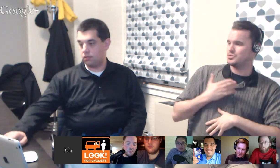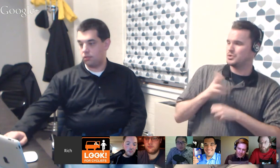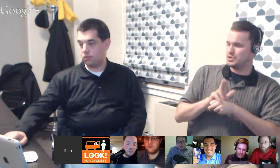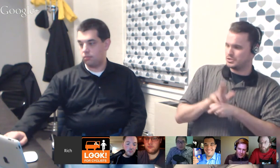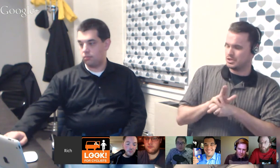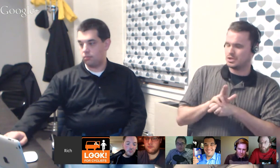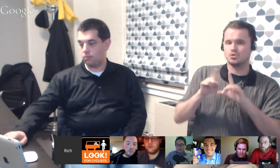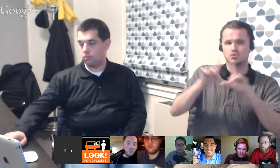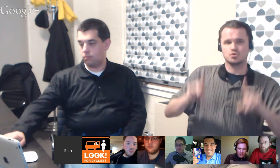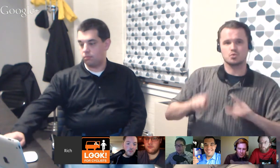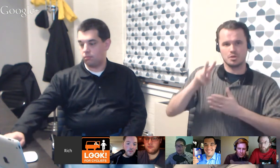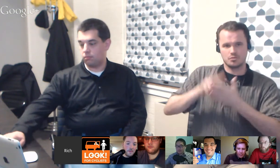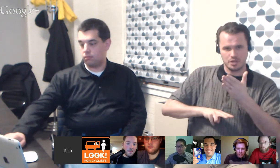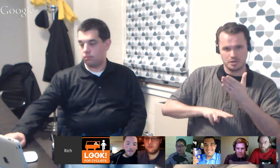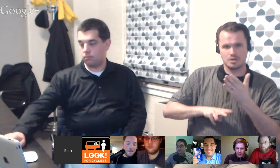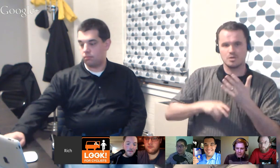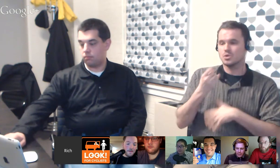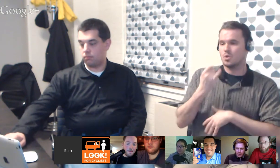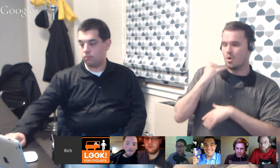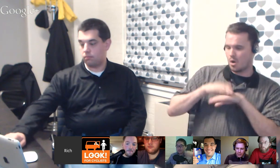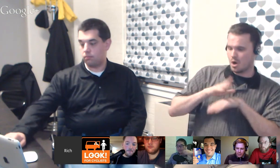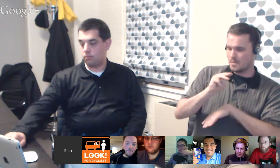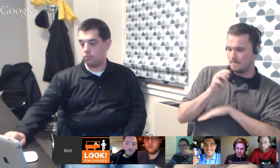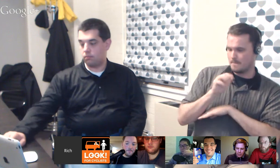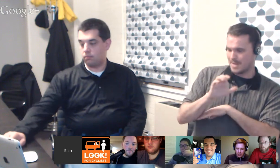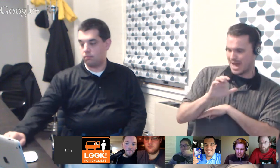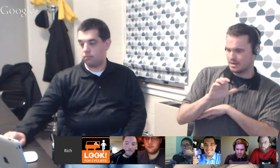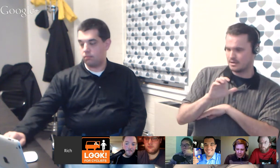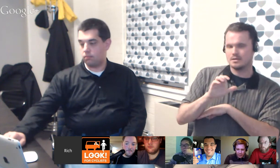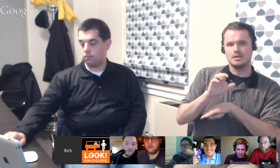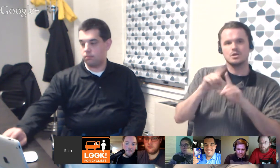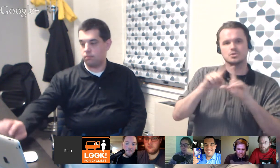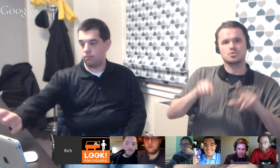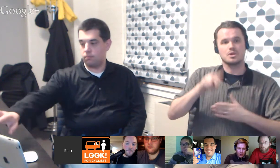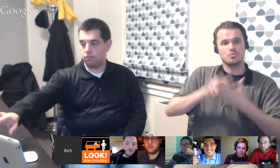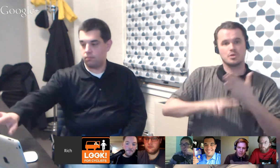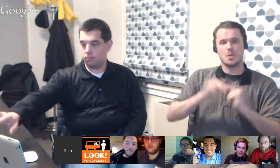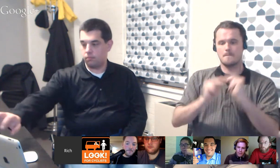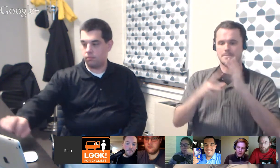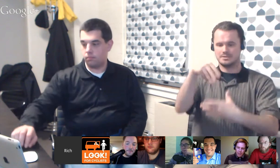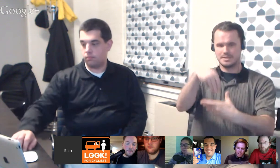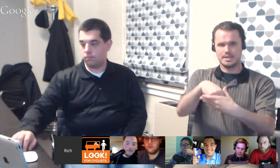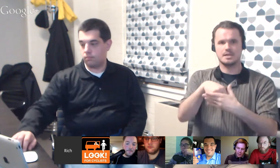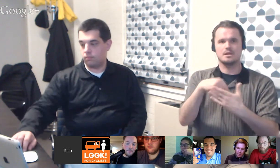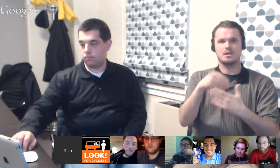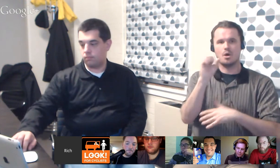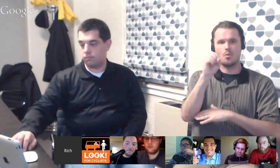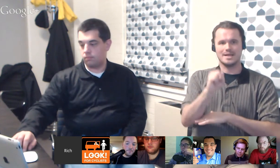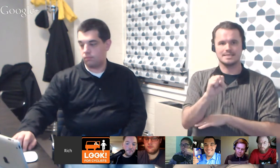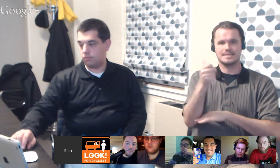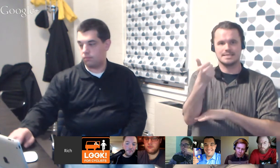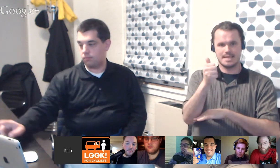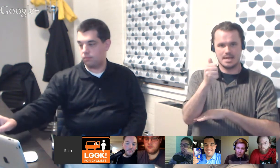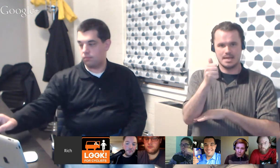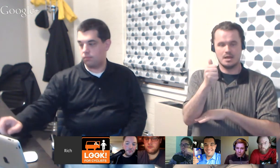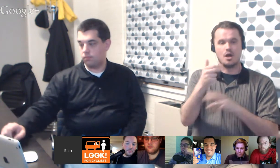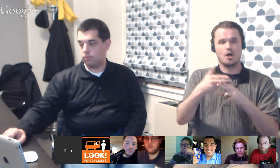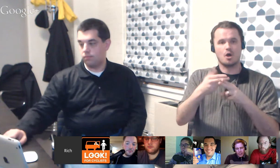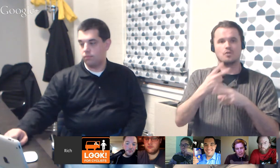reader. So if you're on a Mac, there's a screen reader built into OS 10